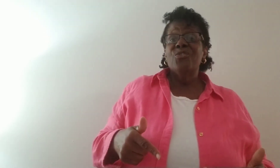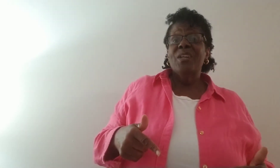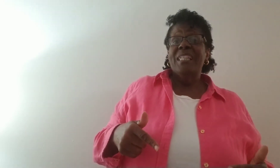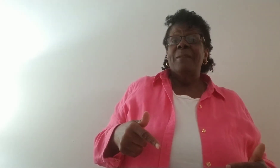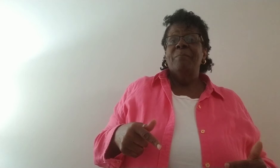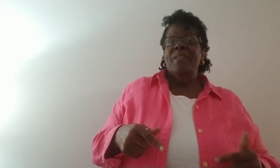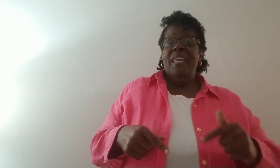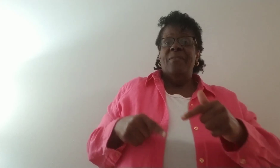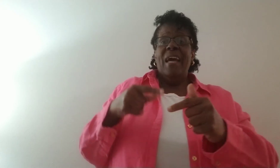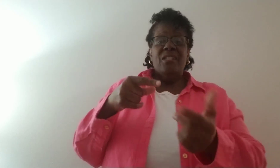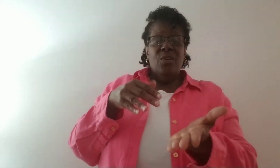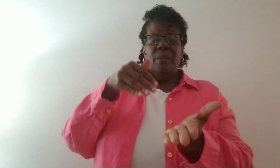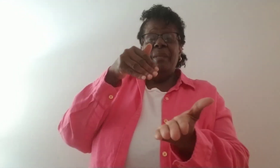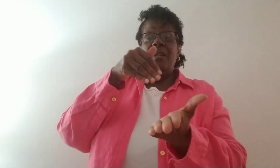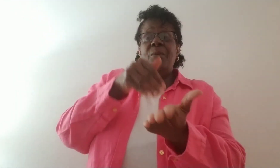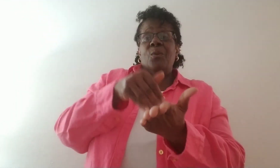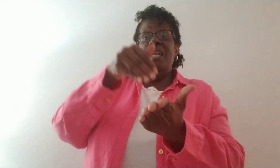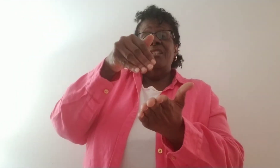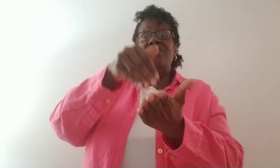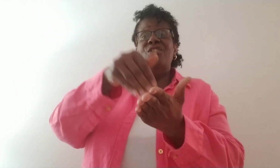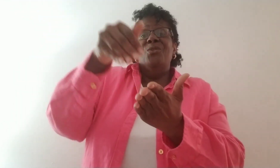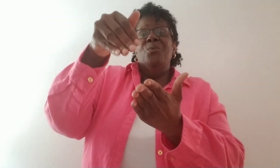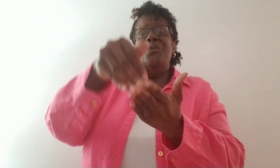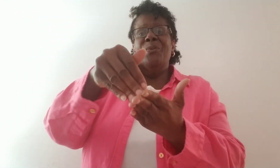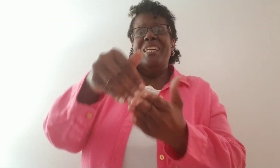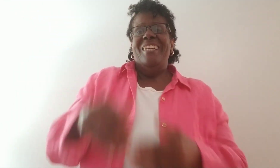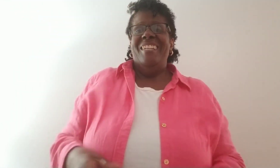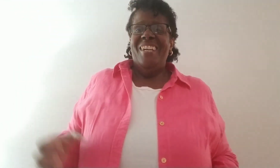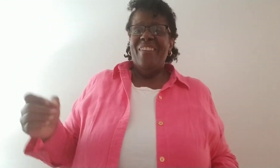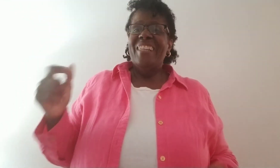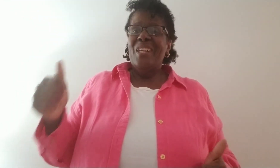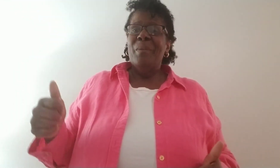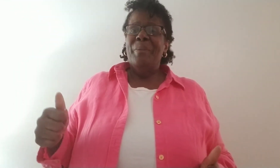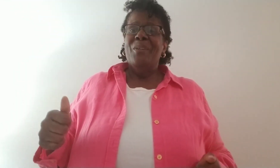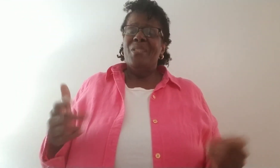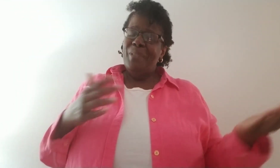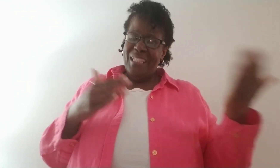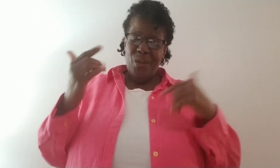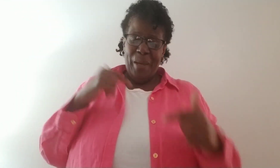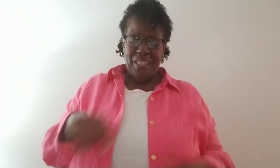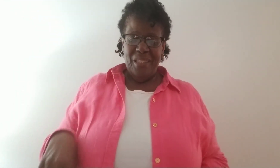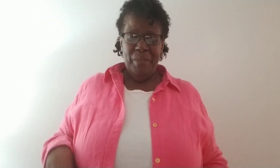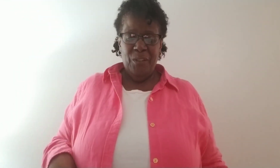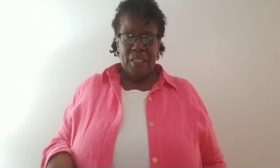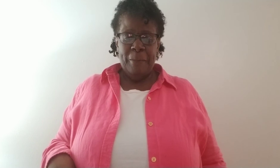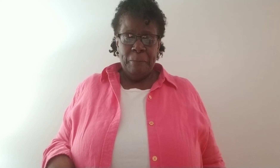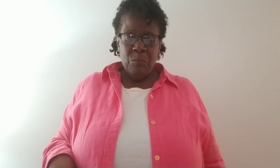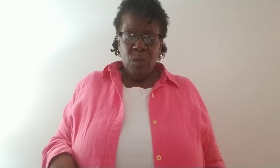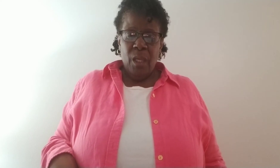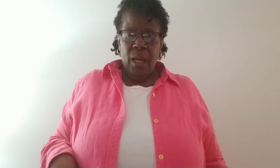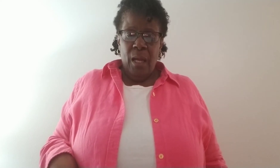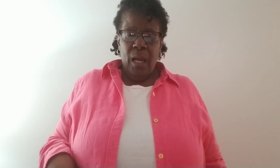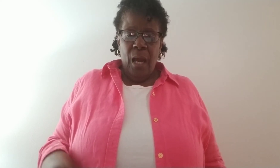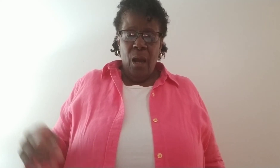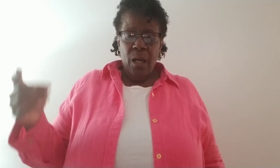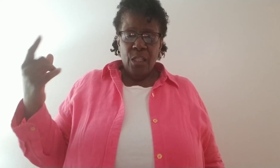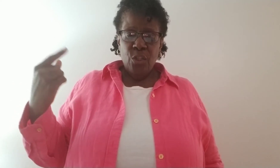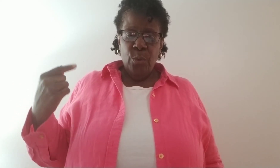shortly, and that's going to be 1, 2, 3. All right? That'll be billions. But let's go back to the millions. So we're going to